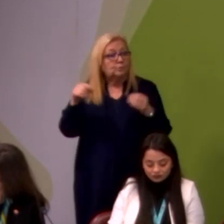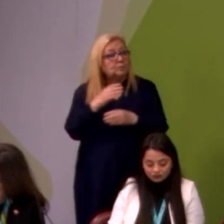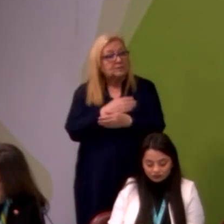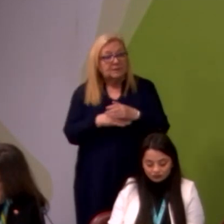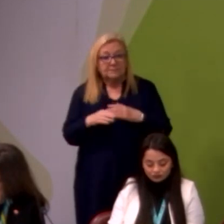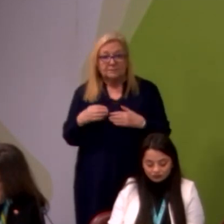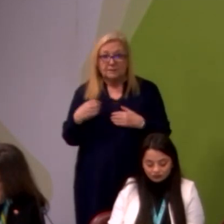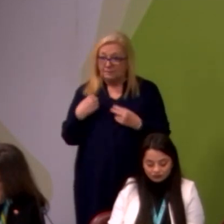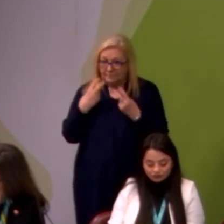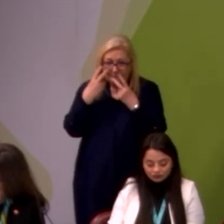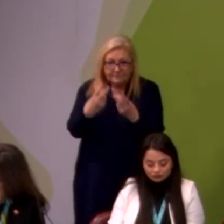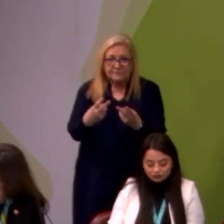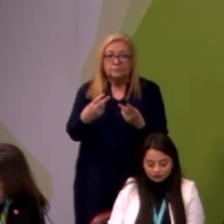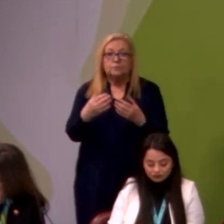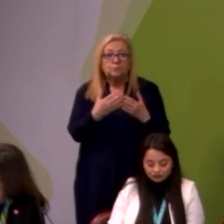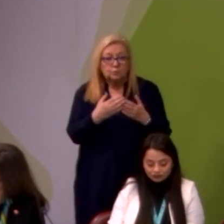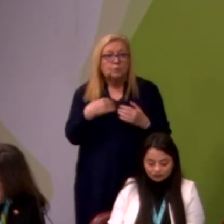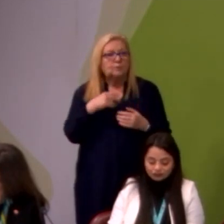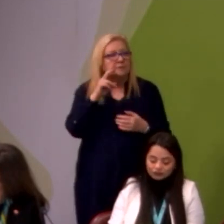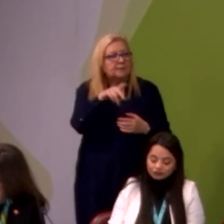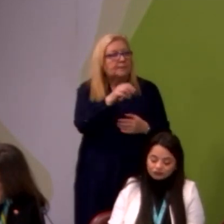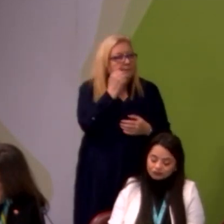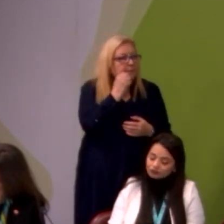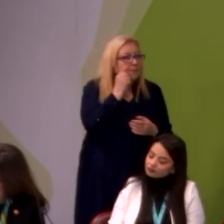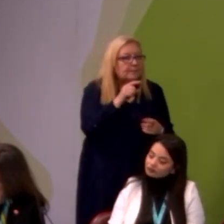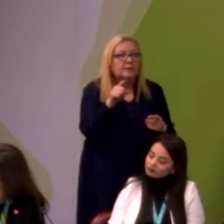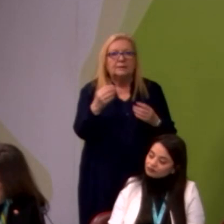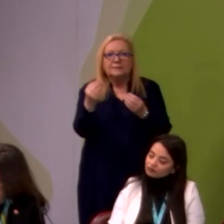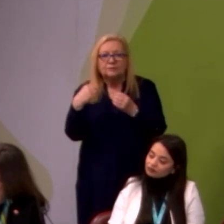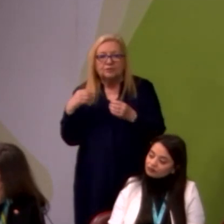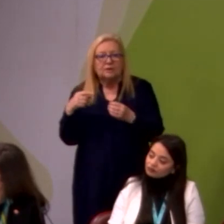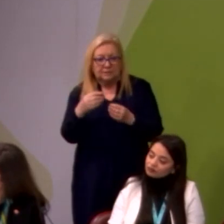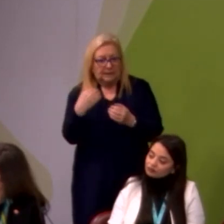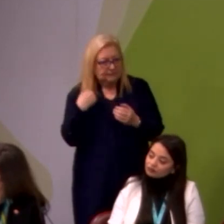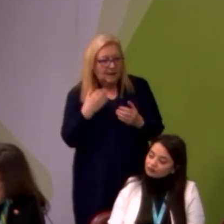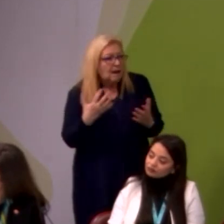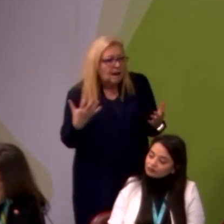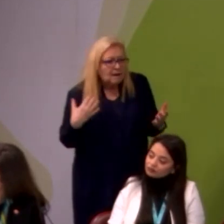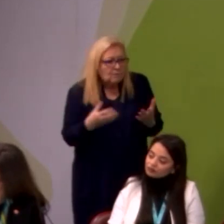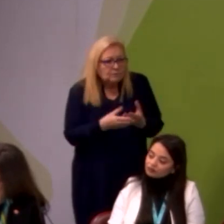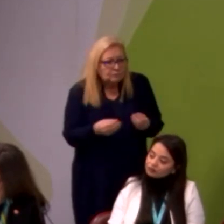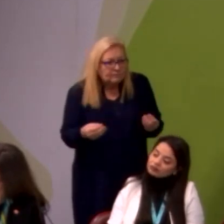I remember parents and teachers were asking us to help them solve this mysterious